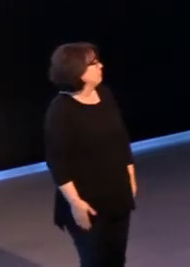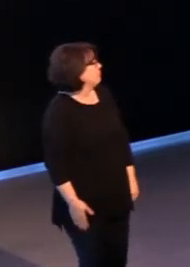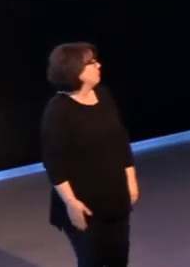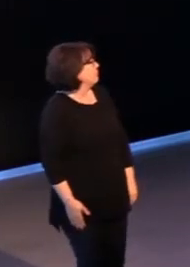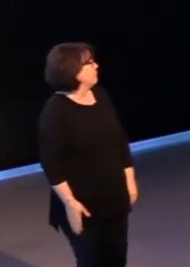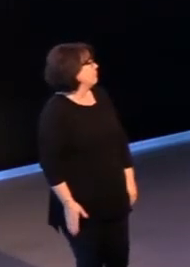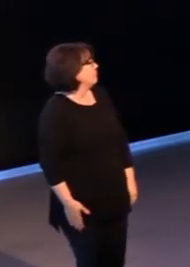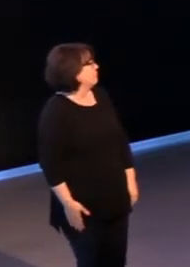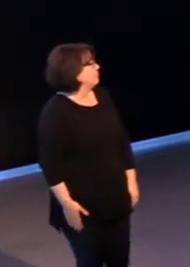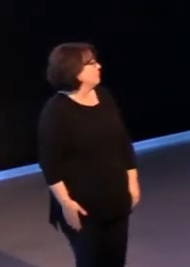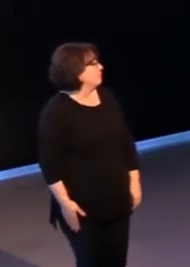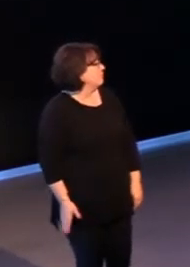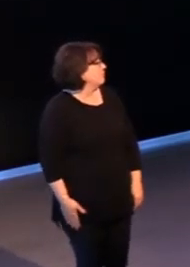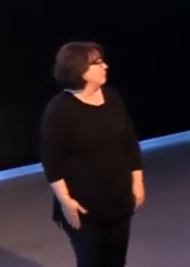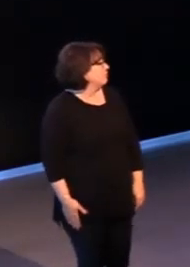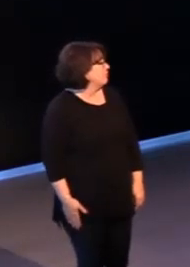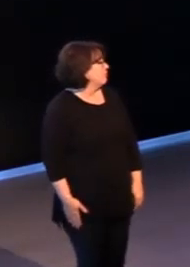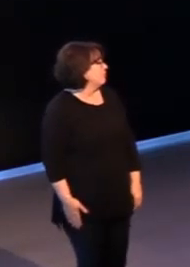yeah. Oh, oh, oh,